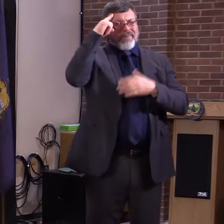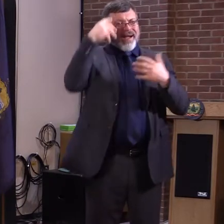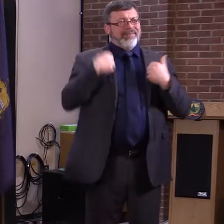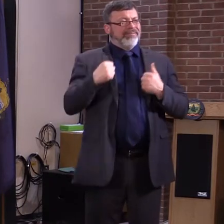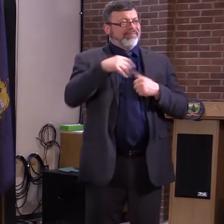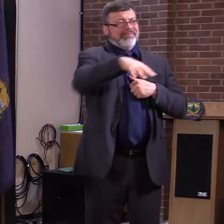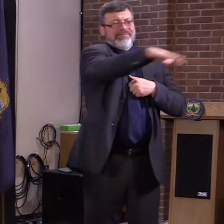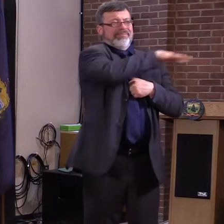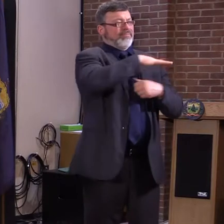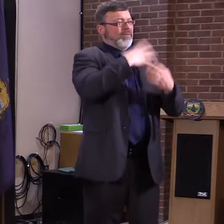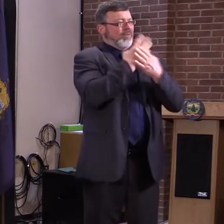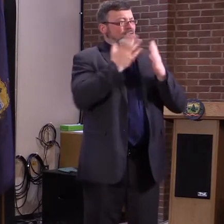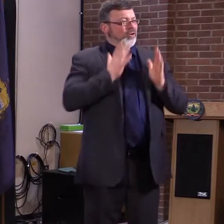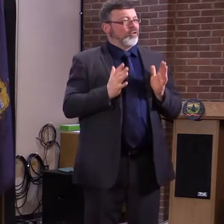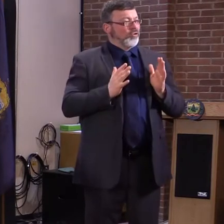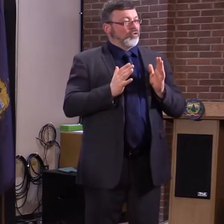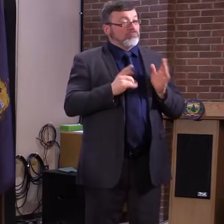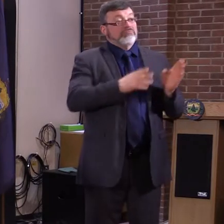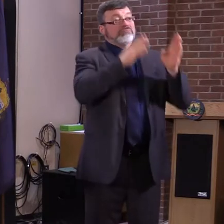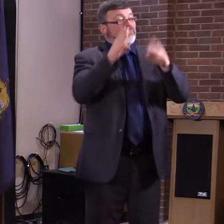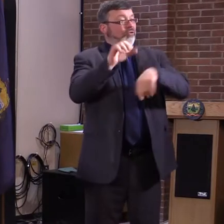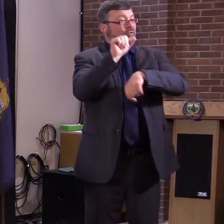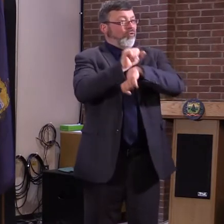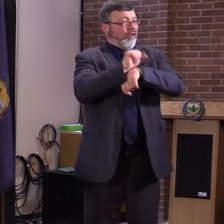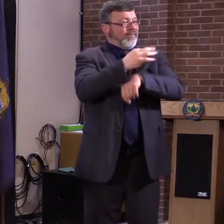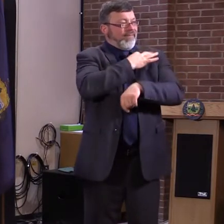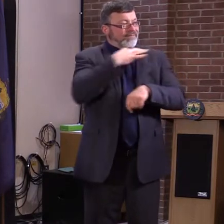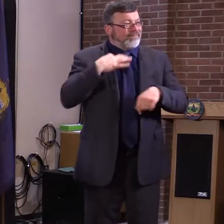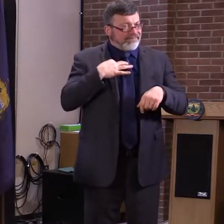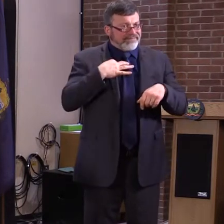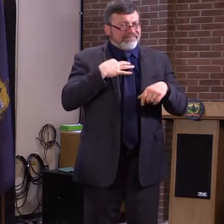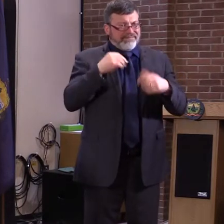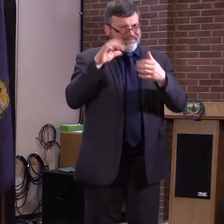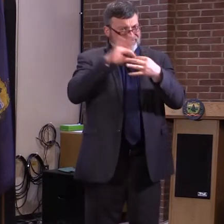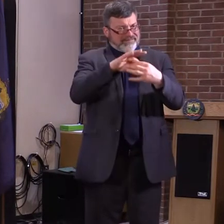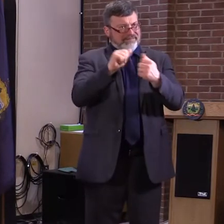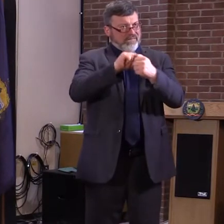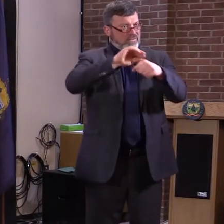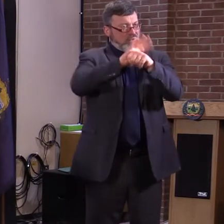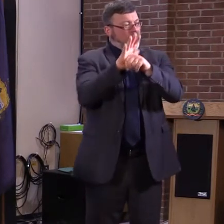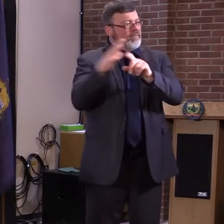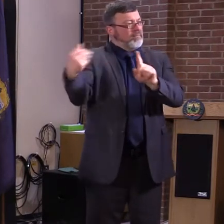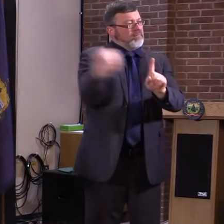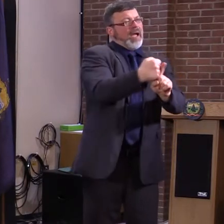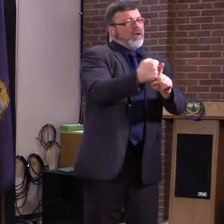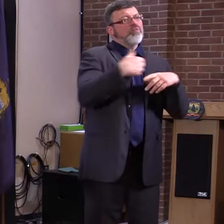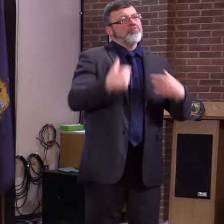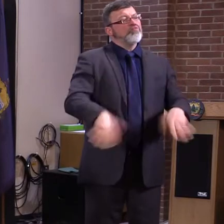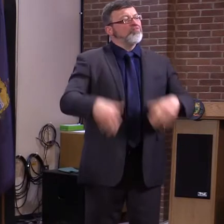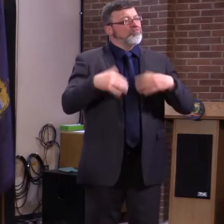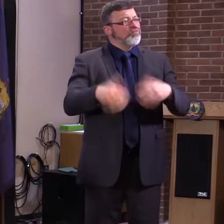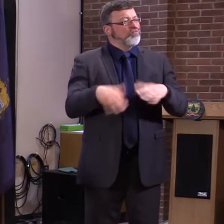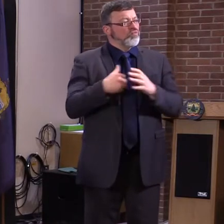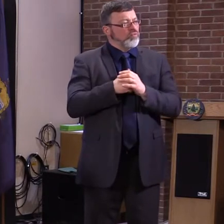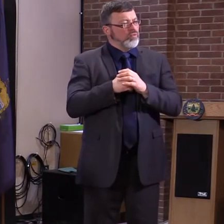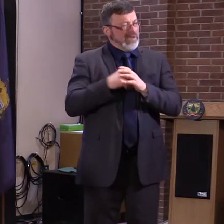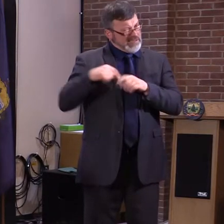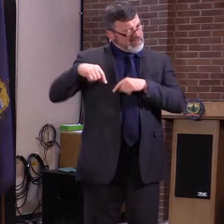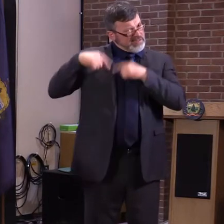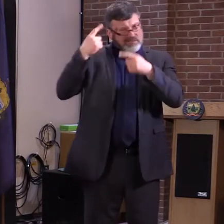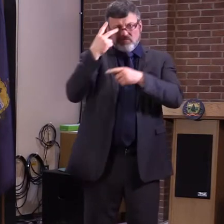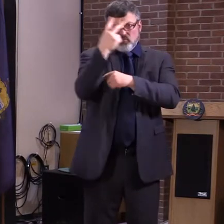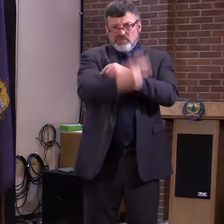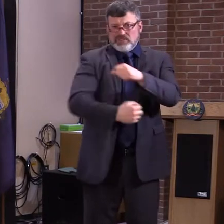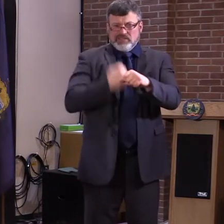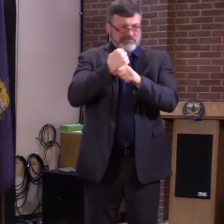workers throughout the pandemic, many of whom have been on the front lines for over 2 years. Most